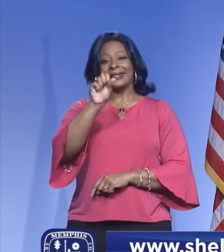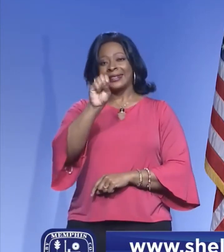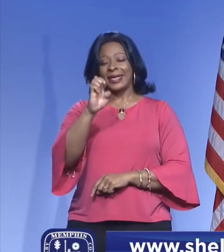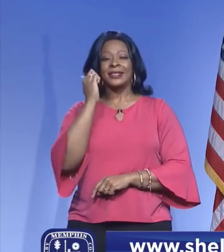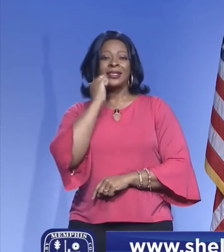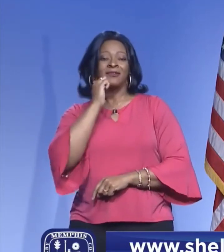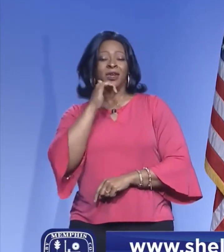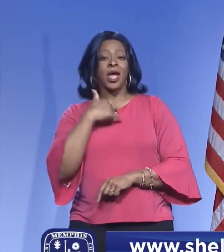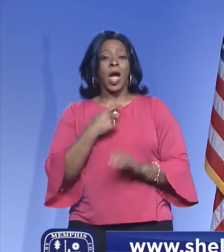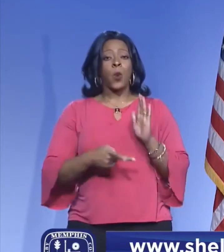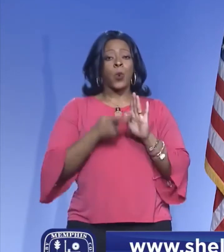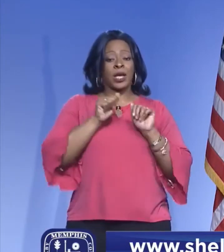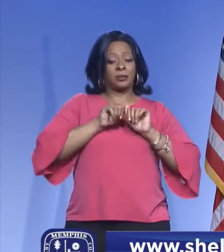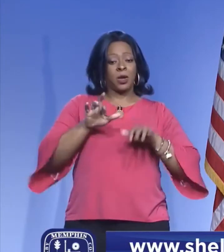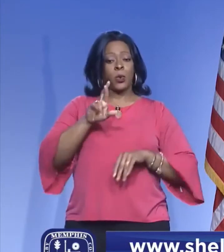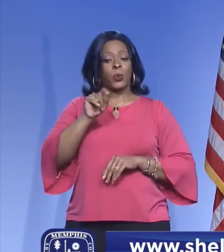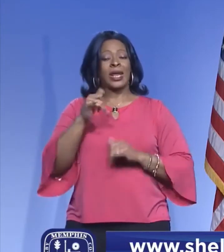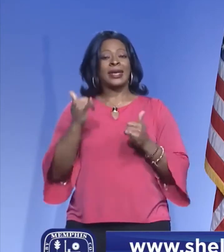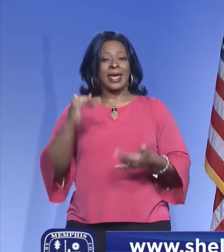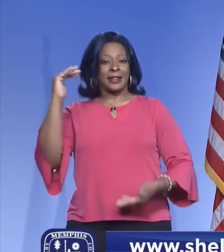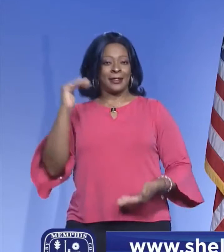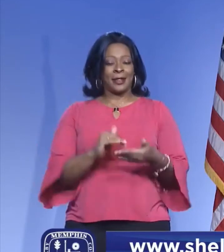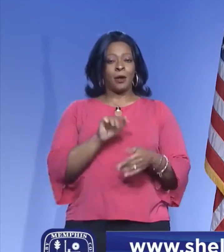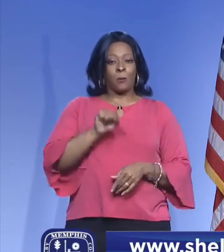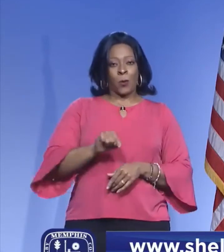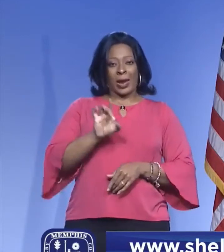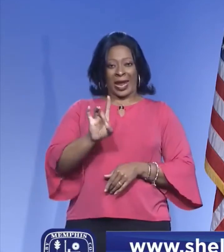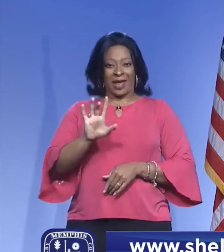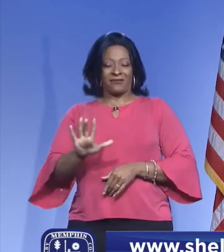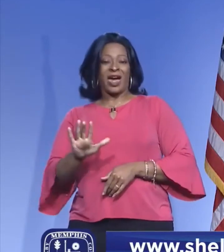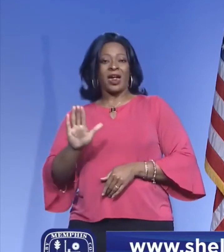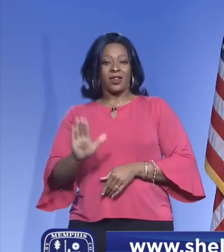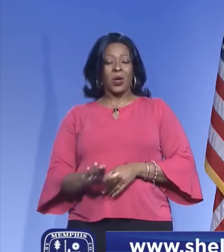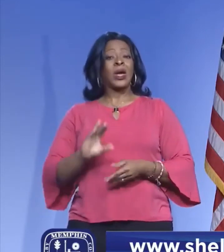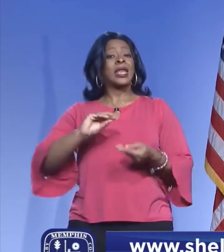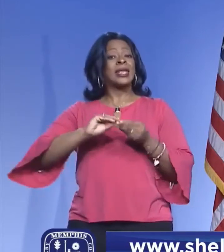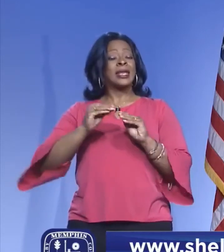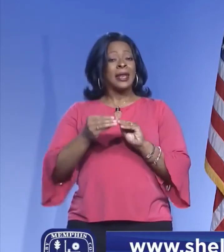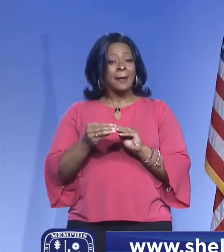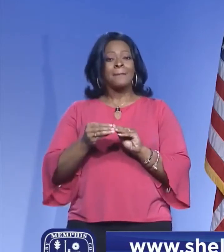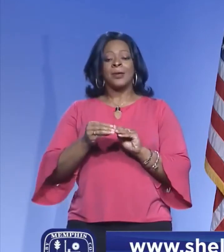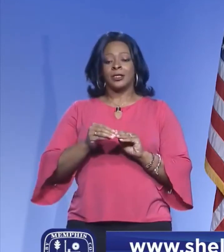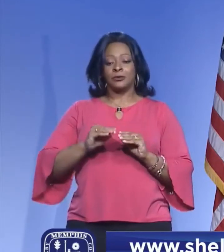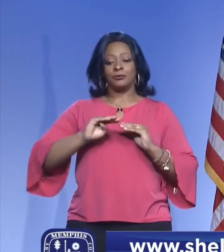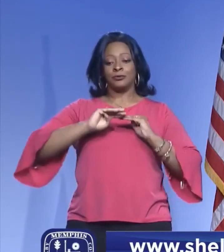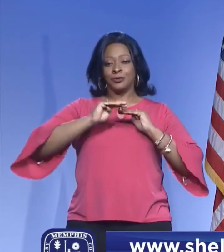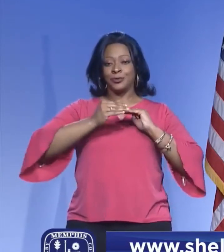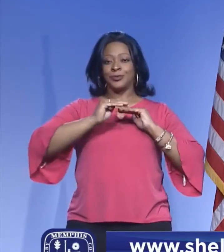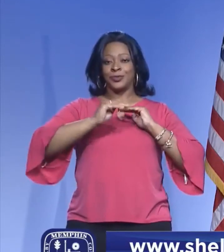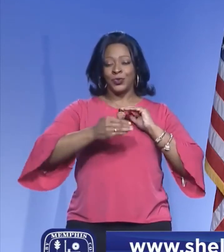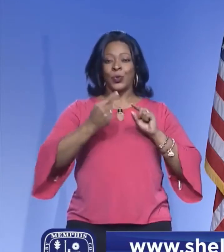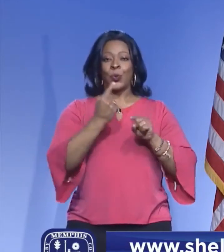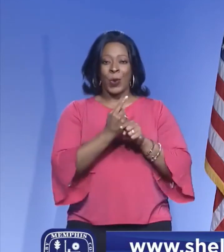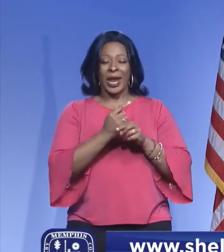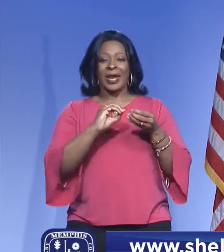Our reproductive rate of the virus is now at 0.85. The numbers are trending in the right direction, including in the